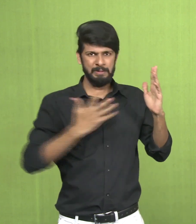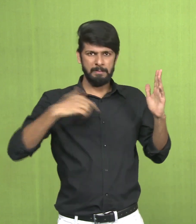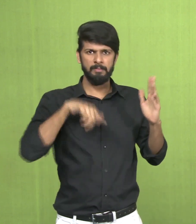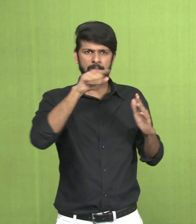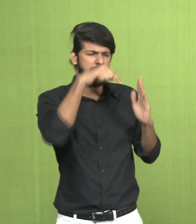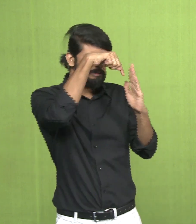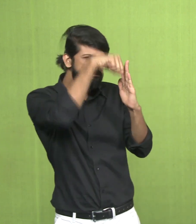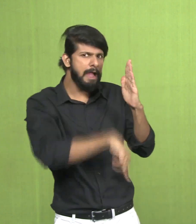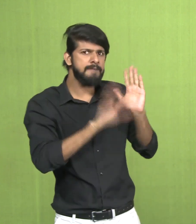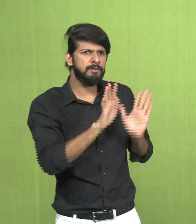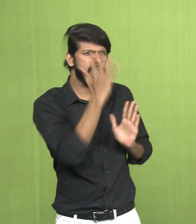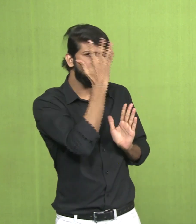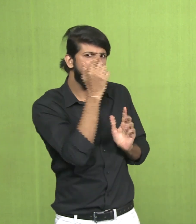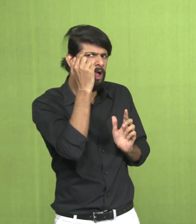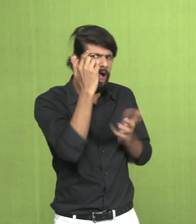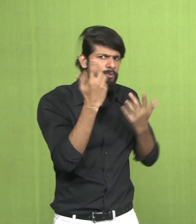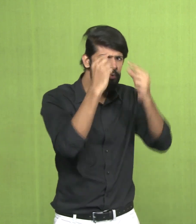describe in brief the priest bust.